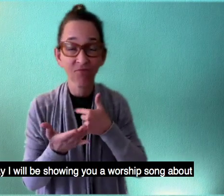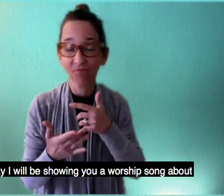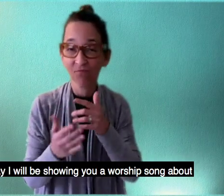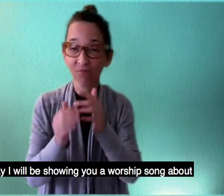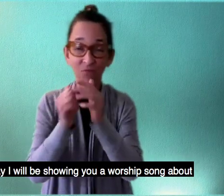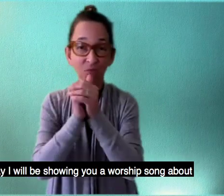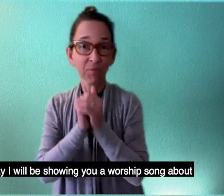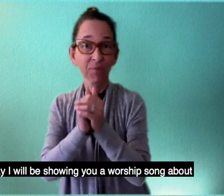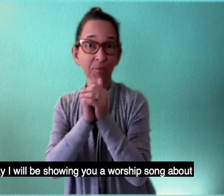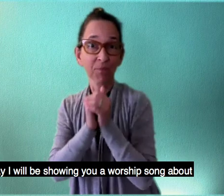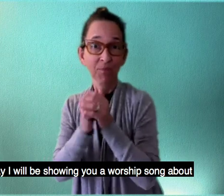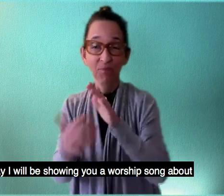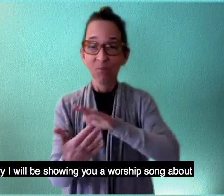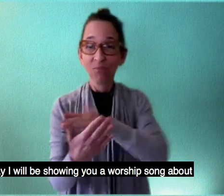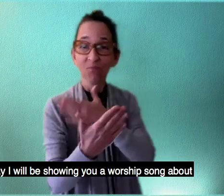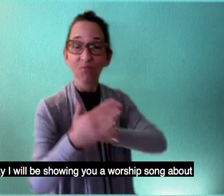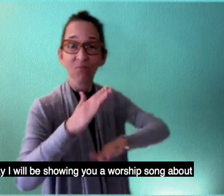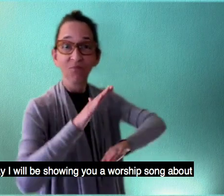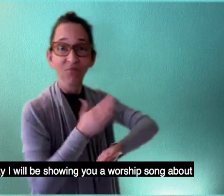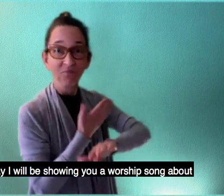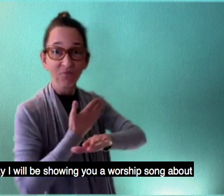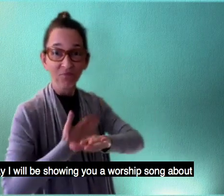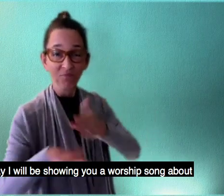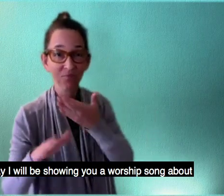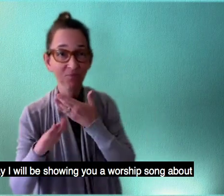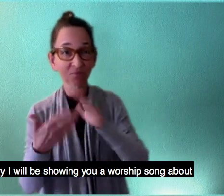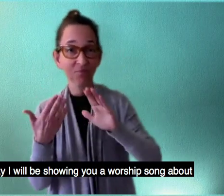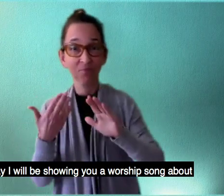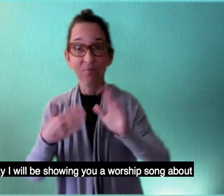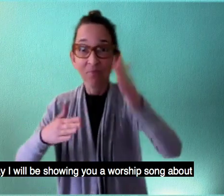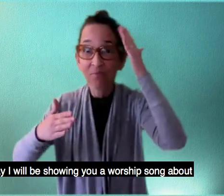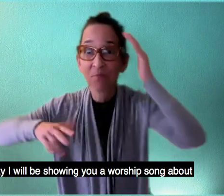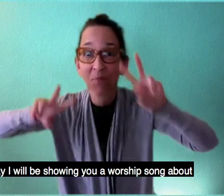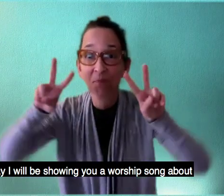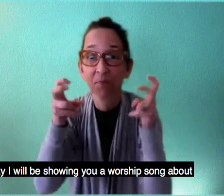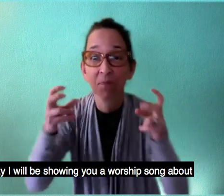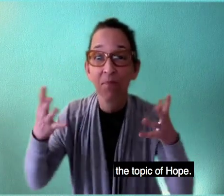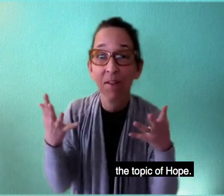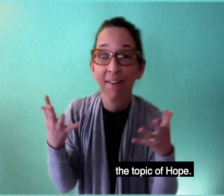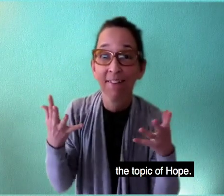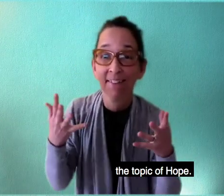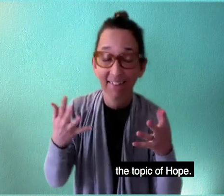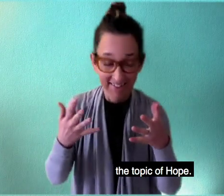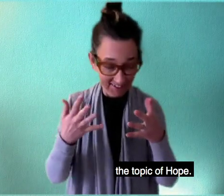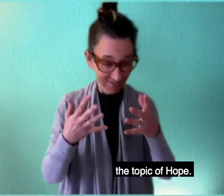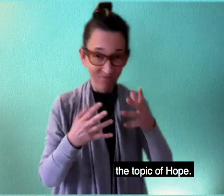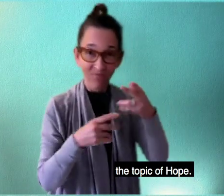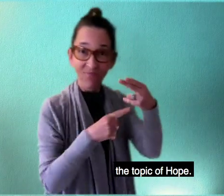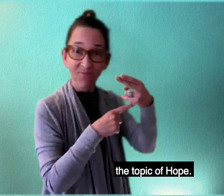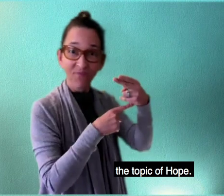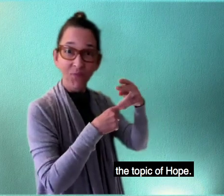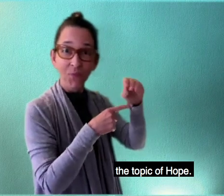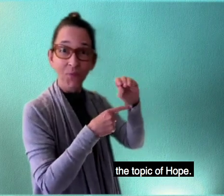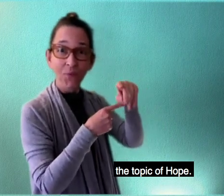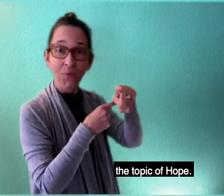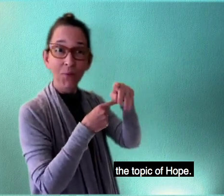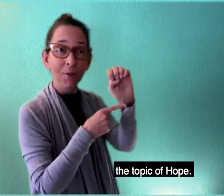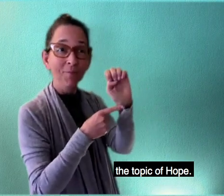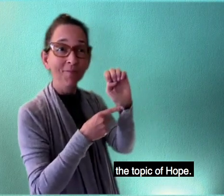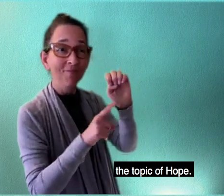today I will be showing you a worship song about the topic of